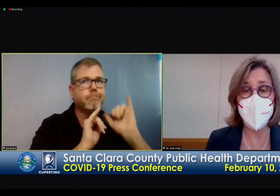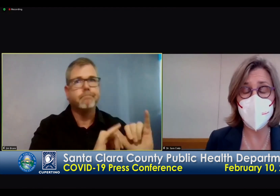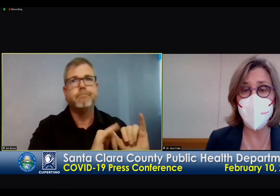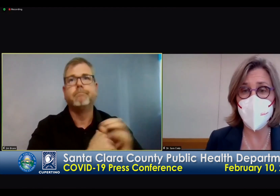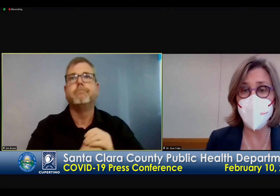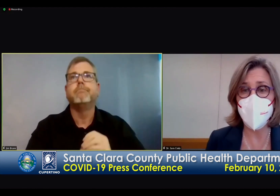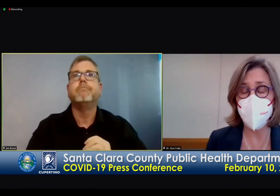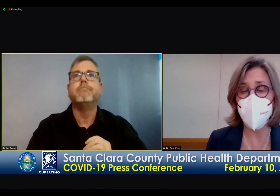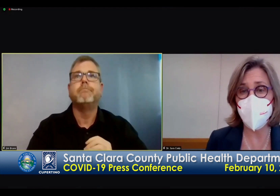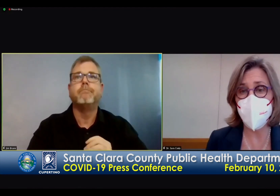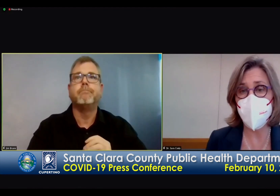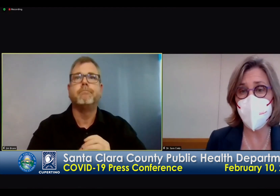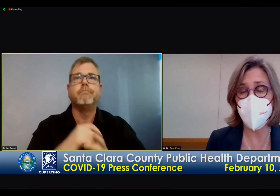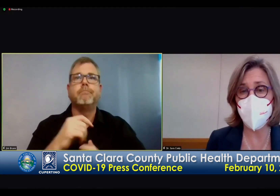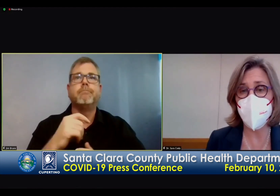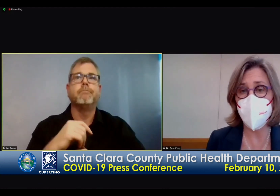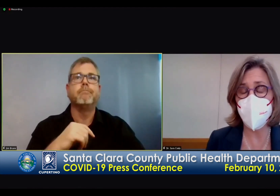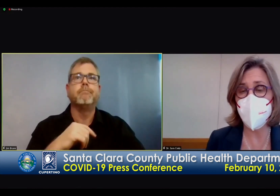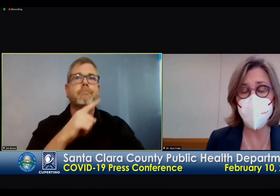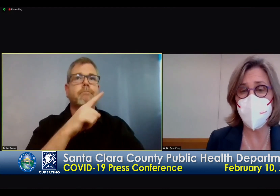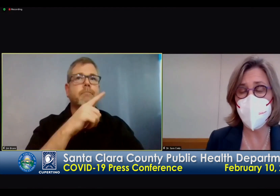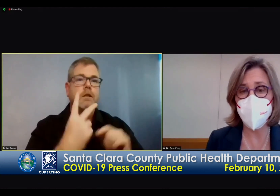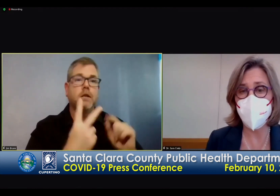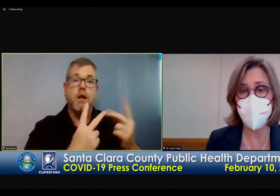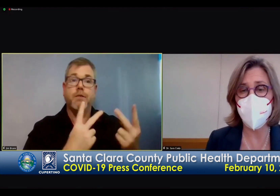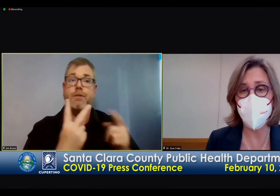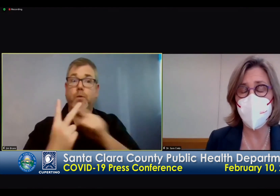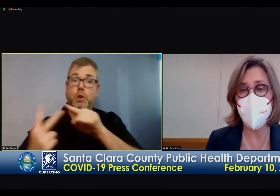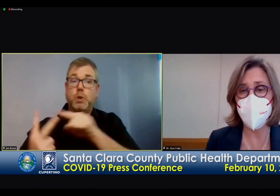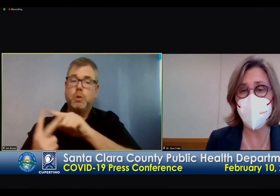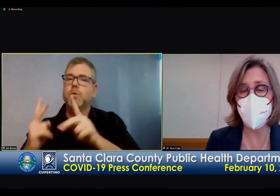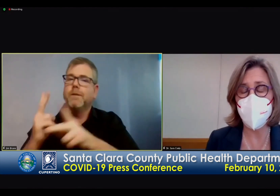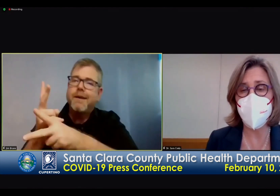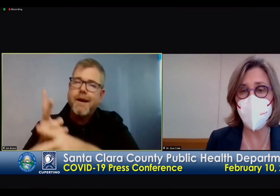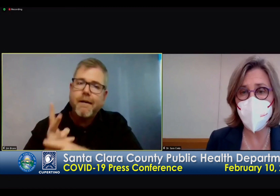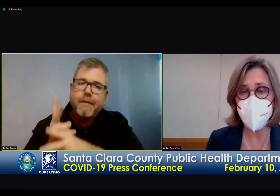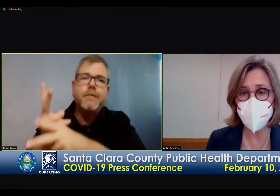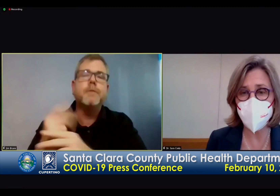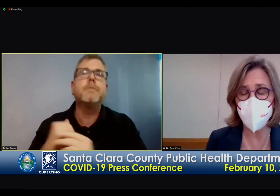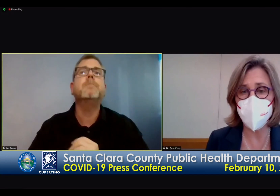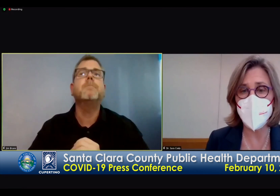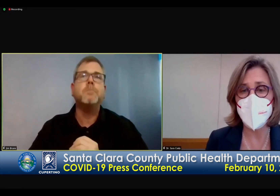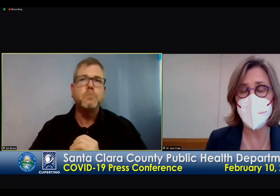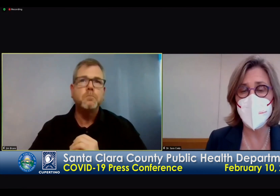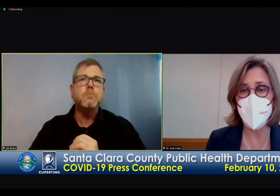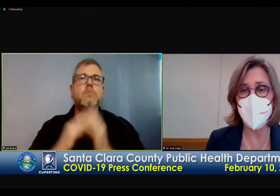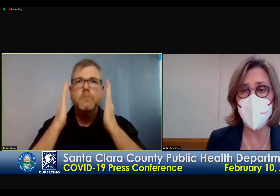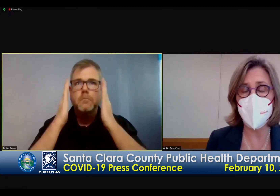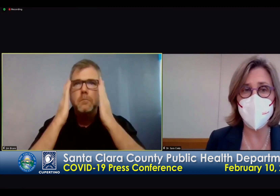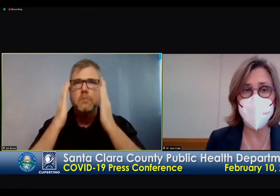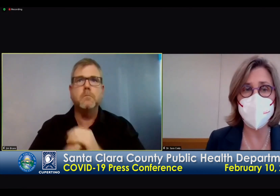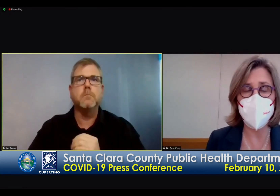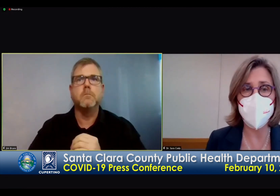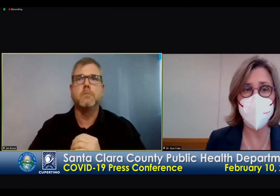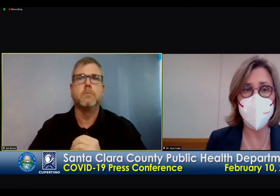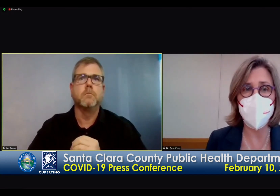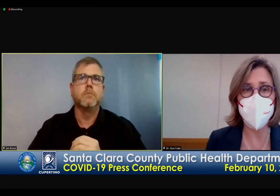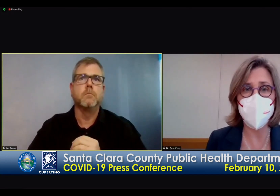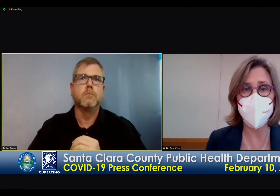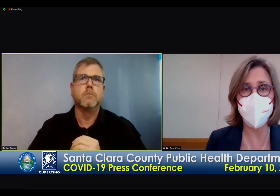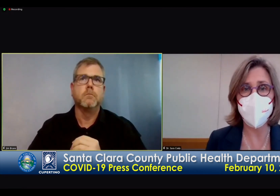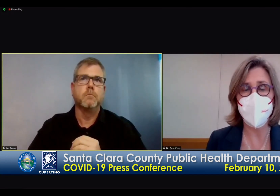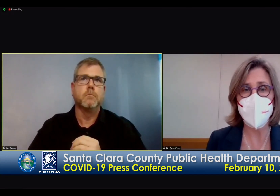and prevented, best we can tell, really don't have any concerns about further transmission in the